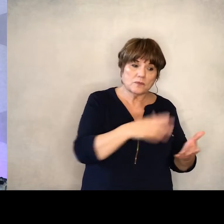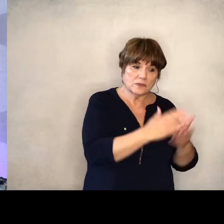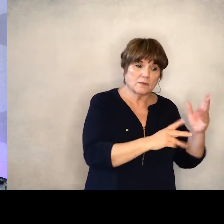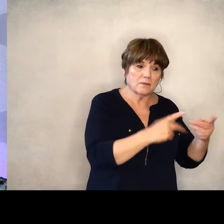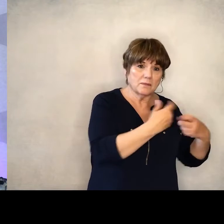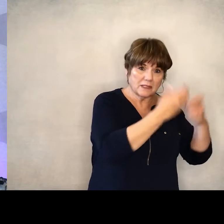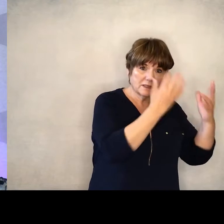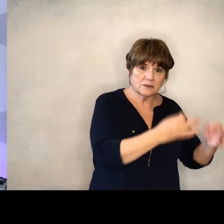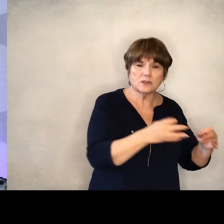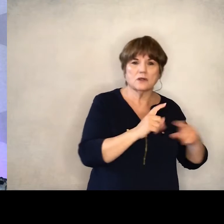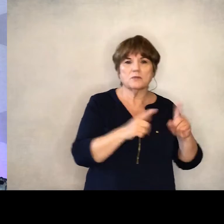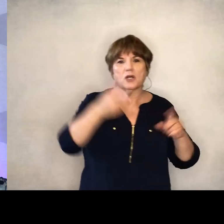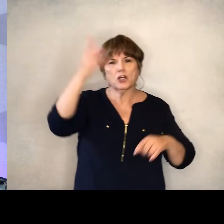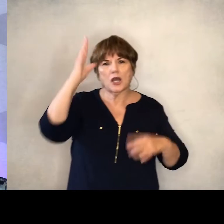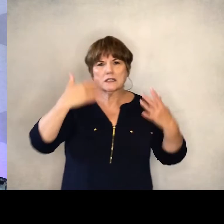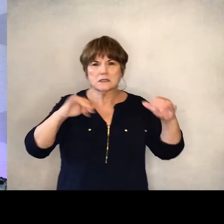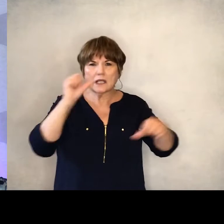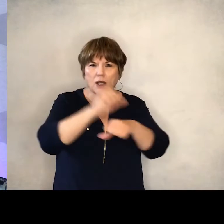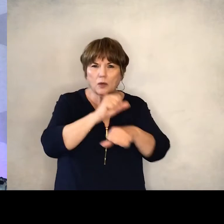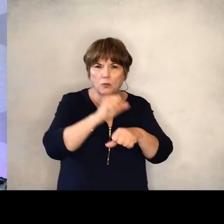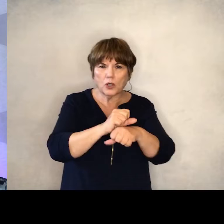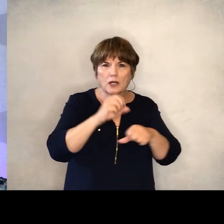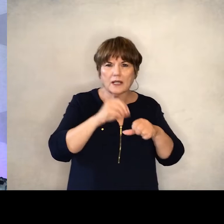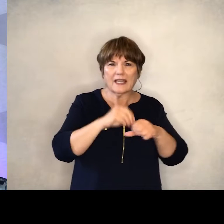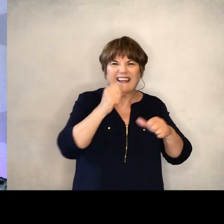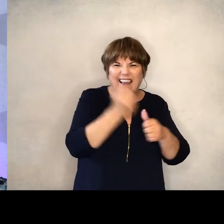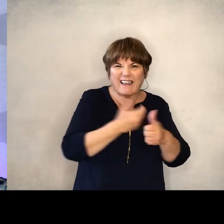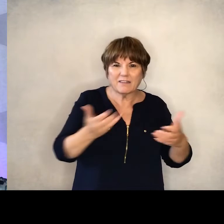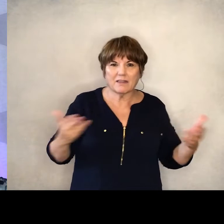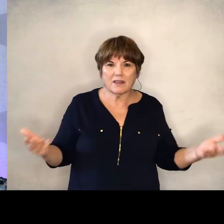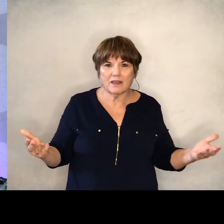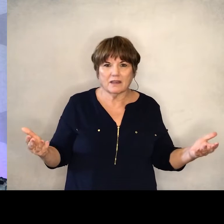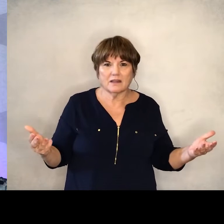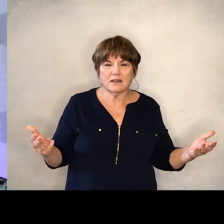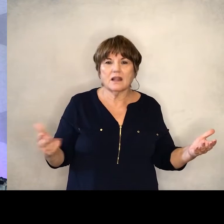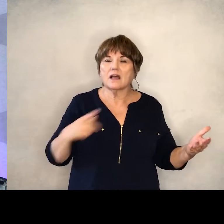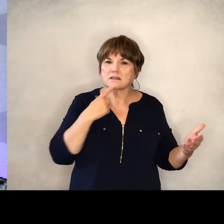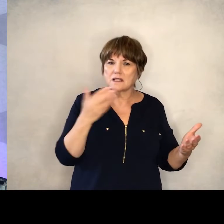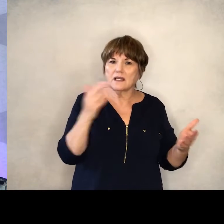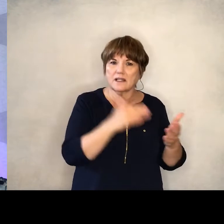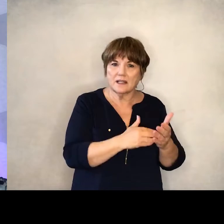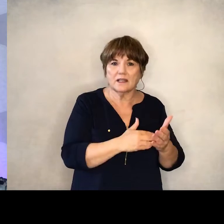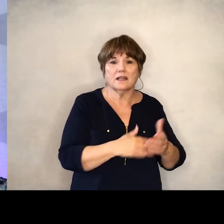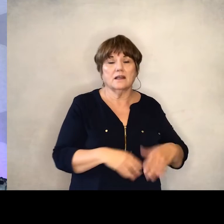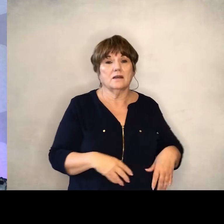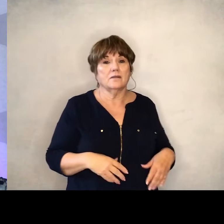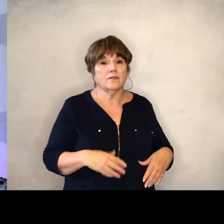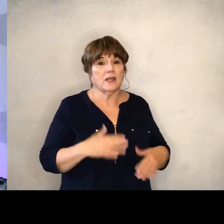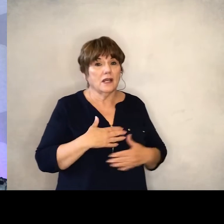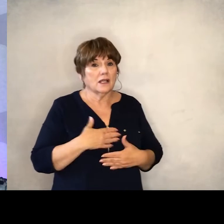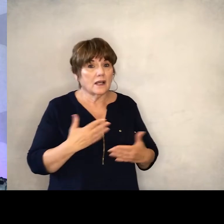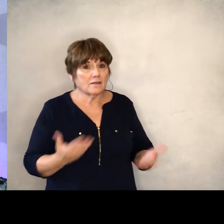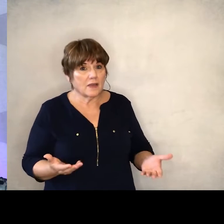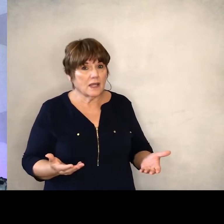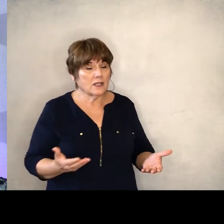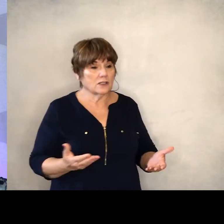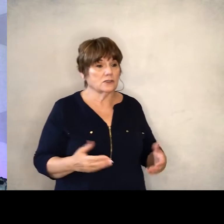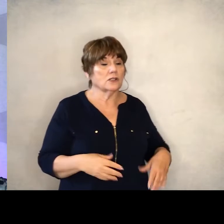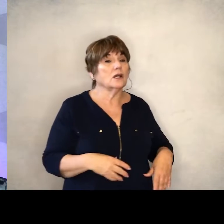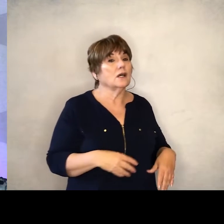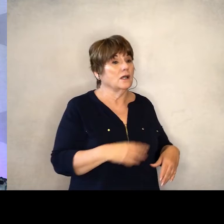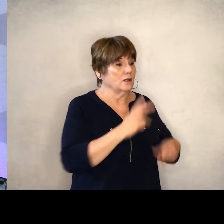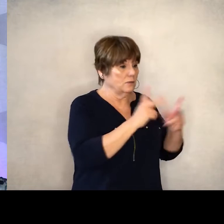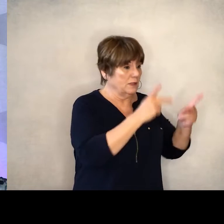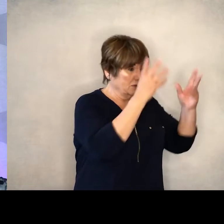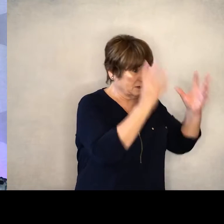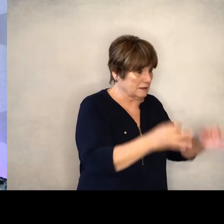God is at work in all things. Let me say that again. It is a confession that while God does not will all things, He